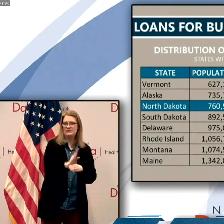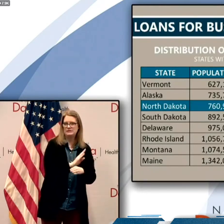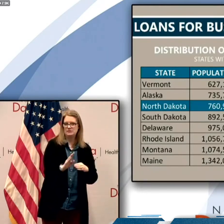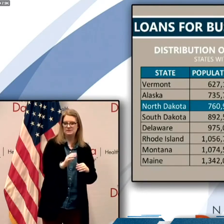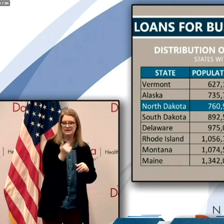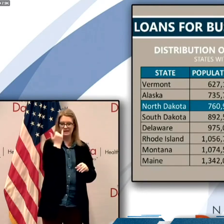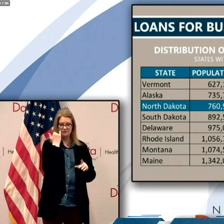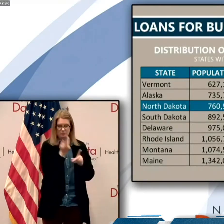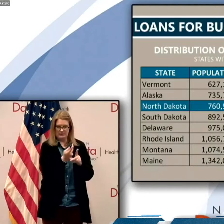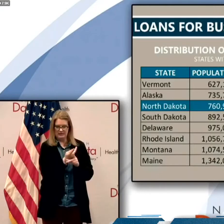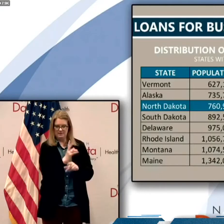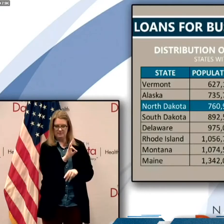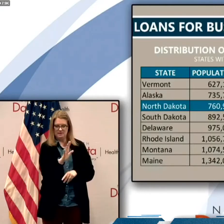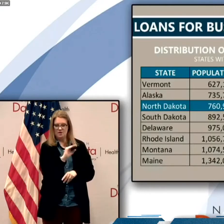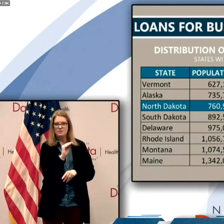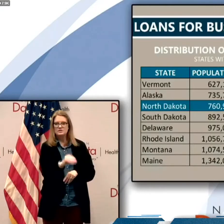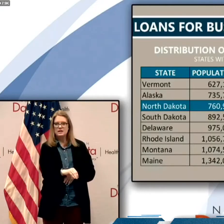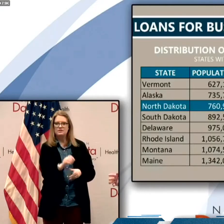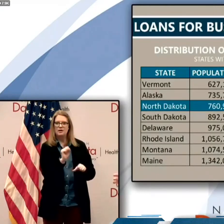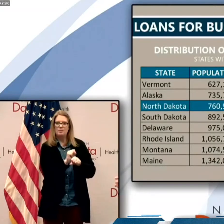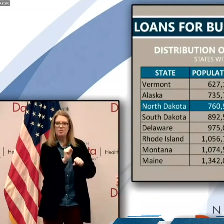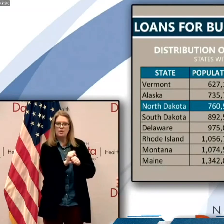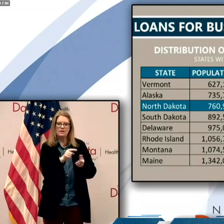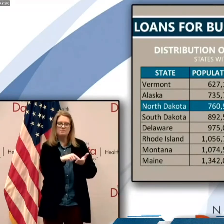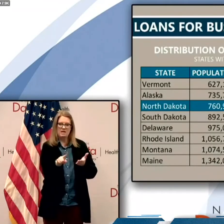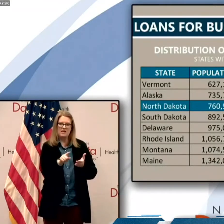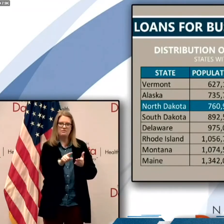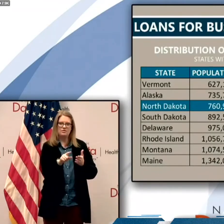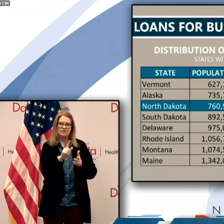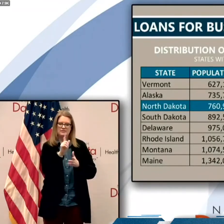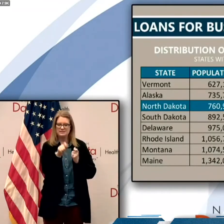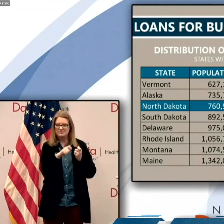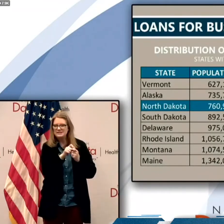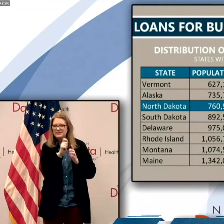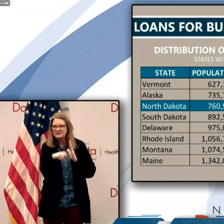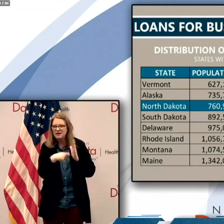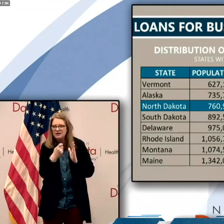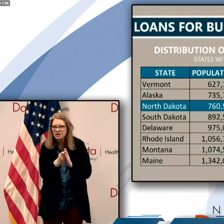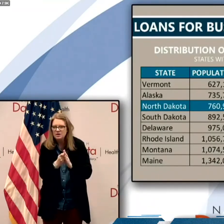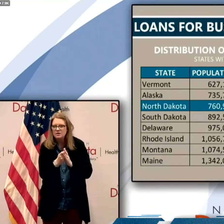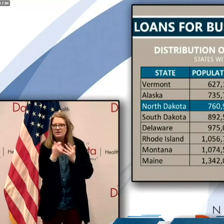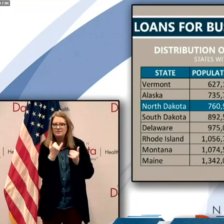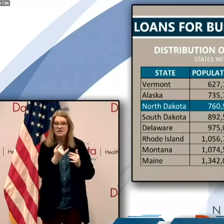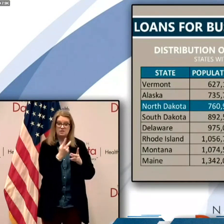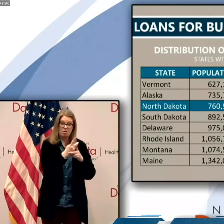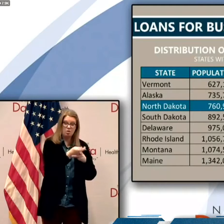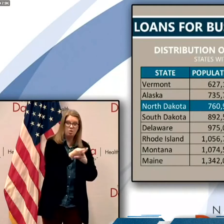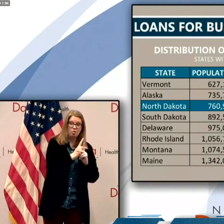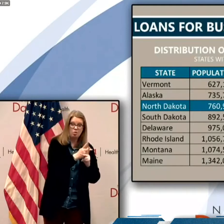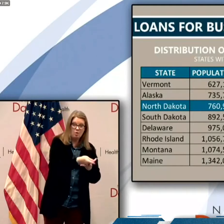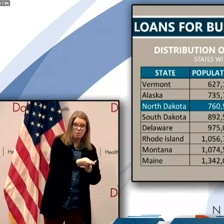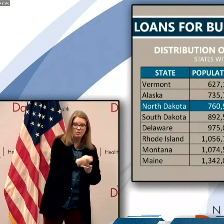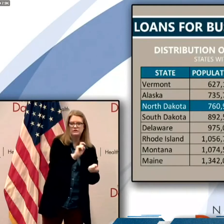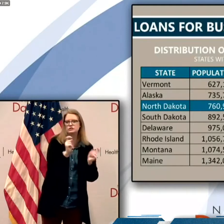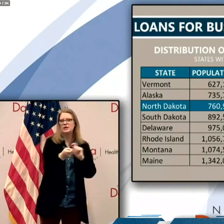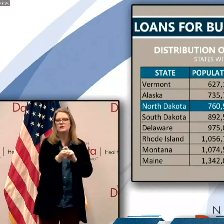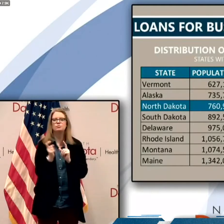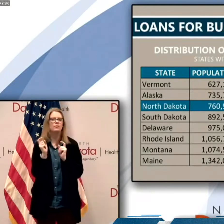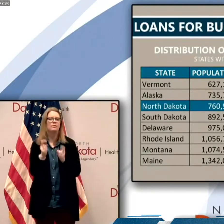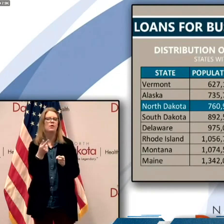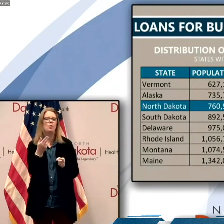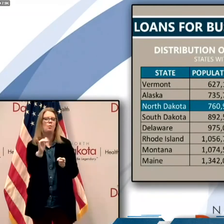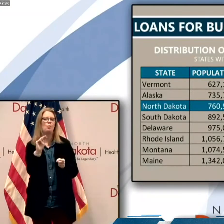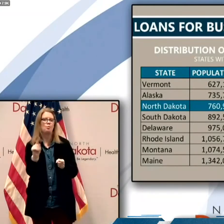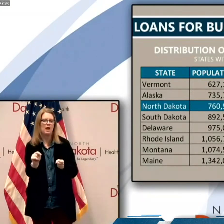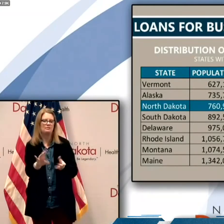75% of your employee payroll over a period of time, the loan becomes a grant and it's forgiven. And that's why it was, I'm